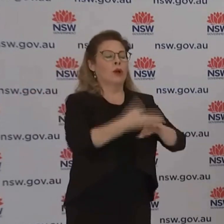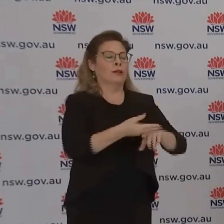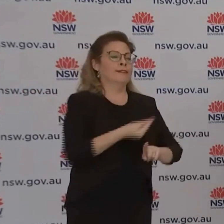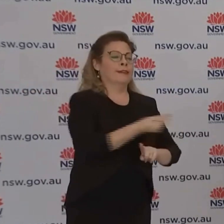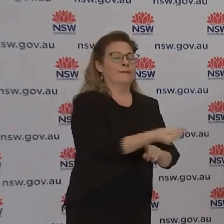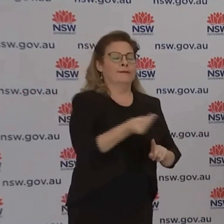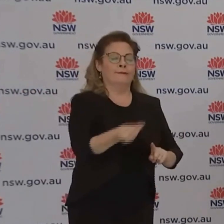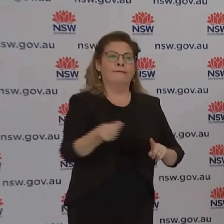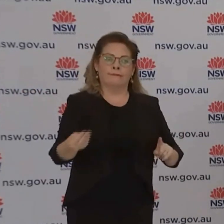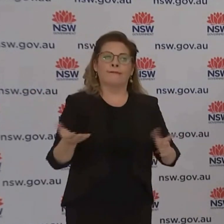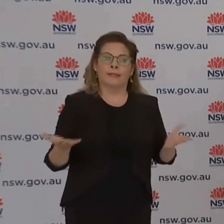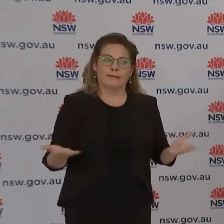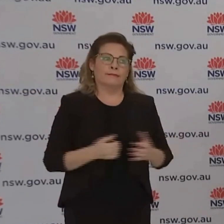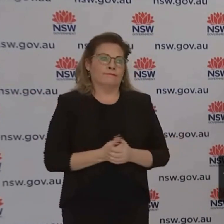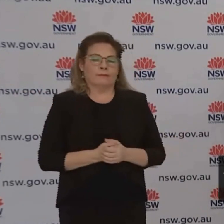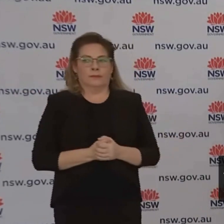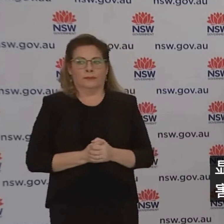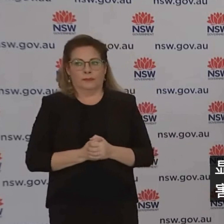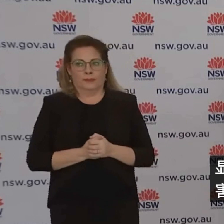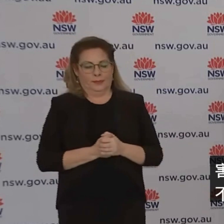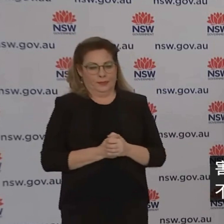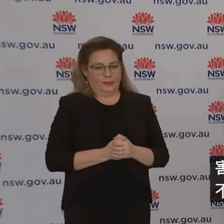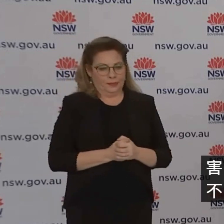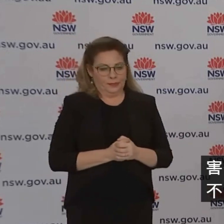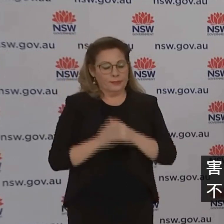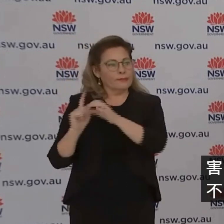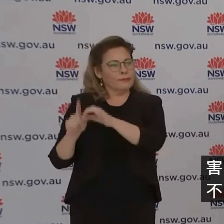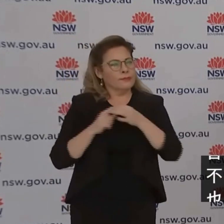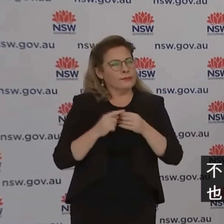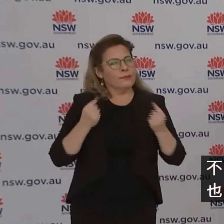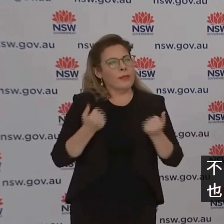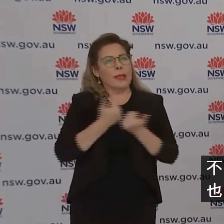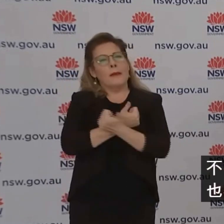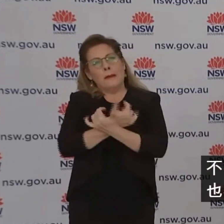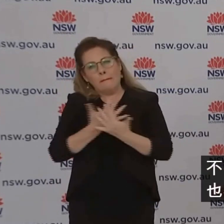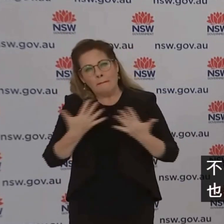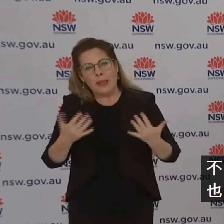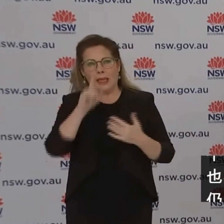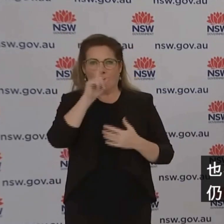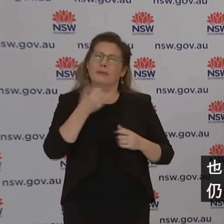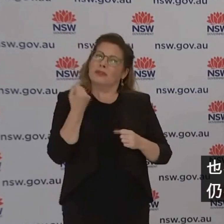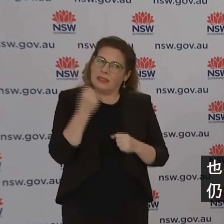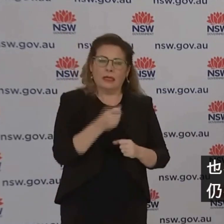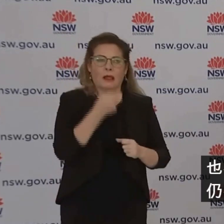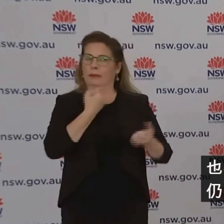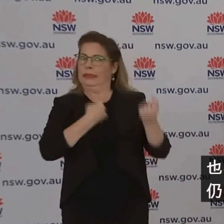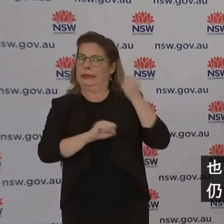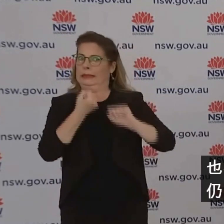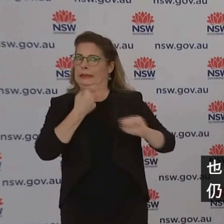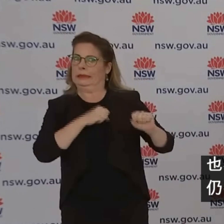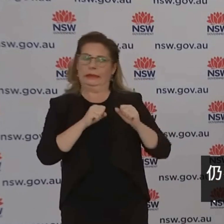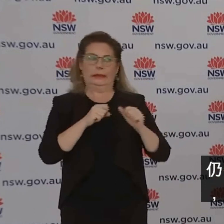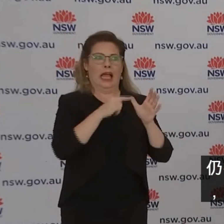There are clearly still people that are afraid of the AstraZeneca vaccine, regardless of all the recommendations given. There are also people clearly still waiting for the Pfizer